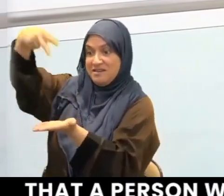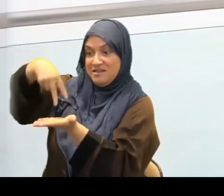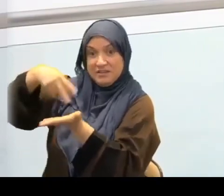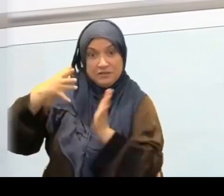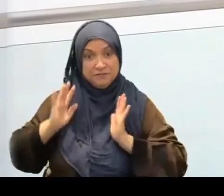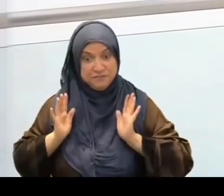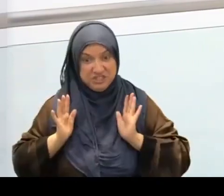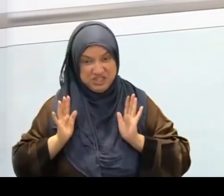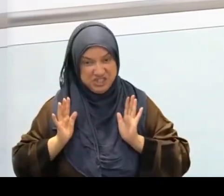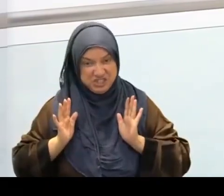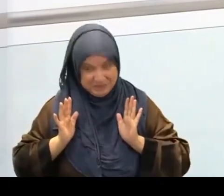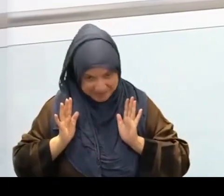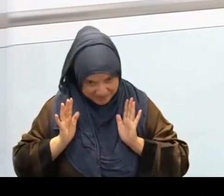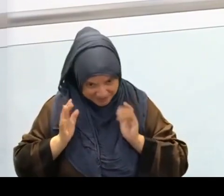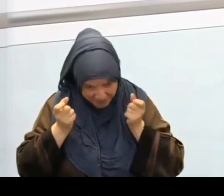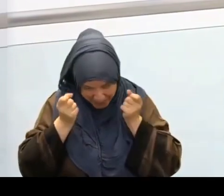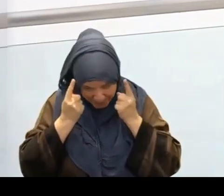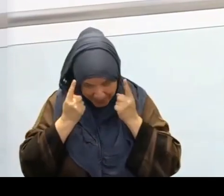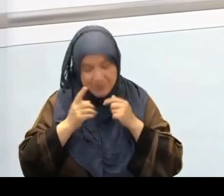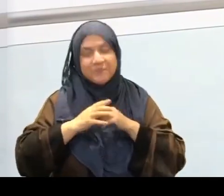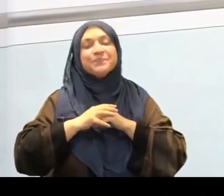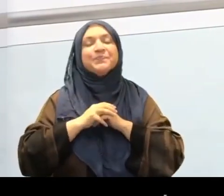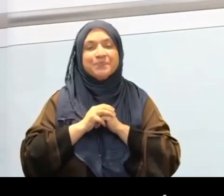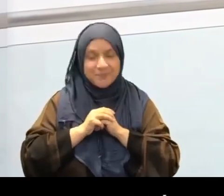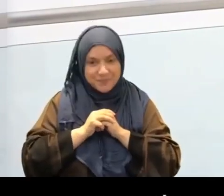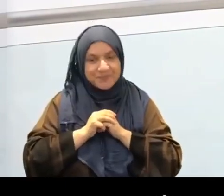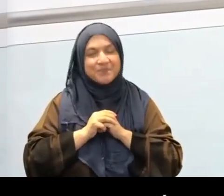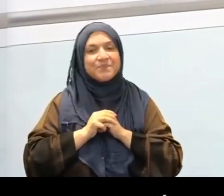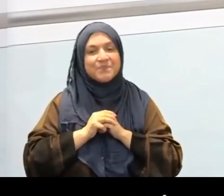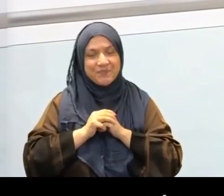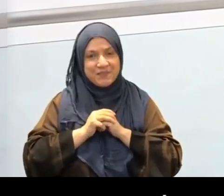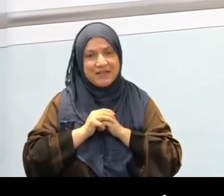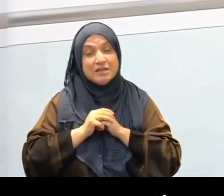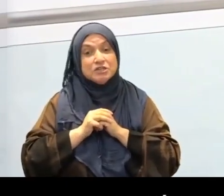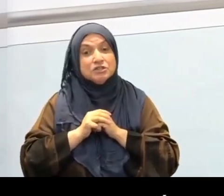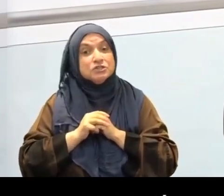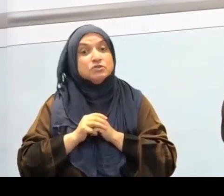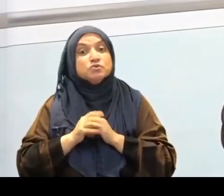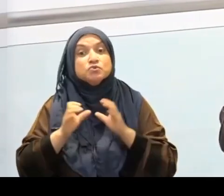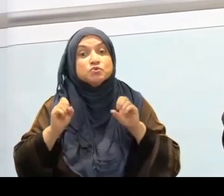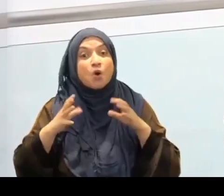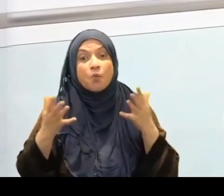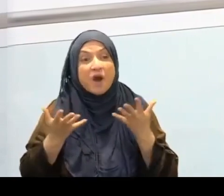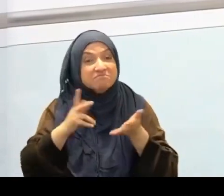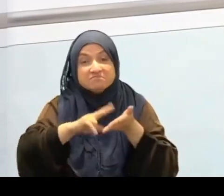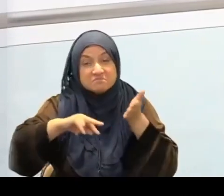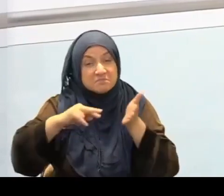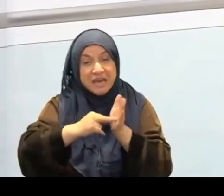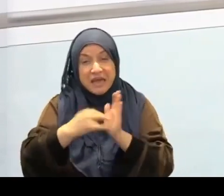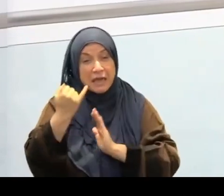worship. Where before I embark on something, when I'm about to do something, Ya Allah,